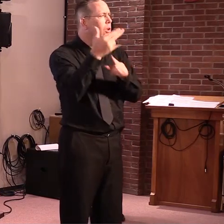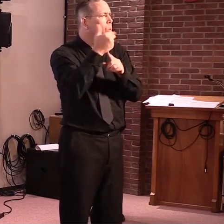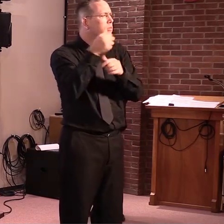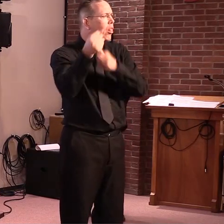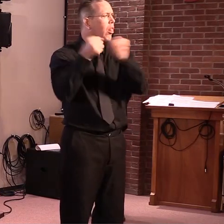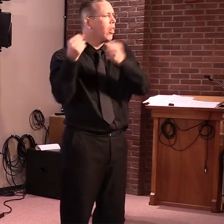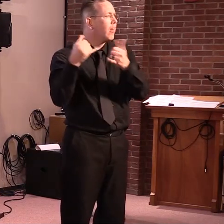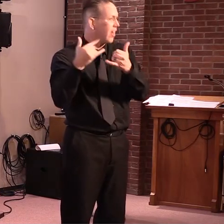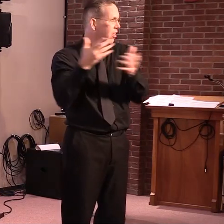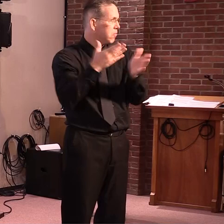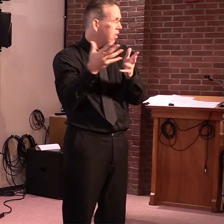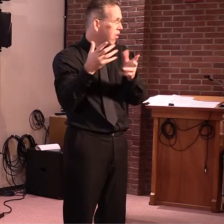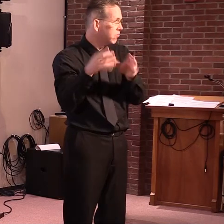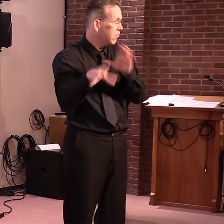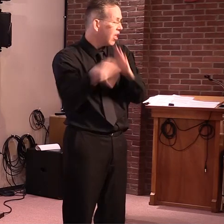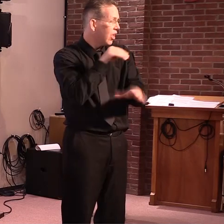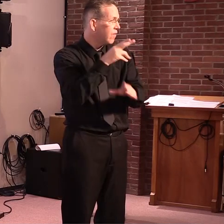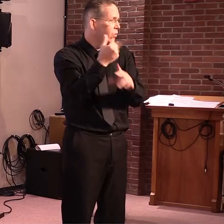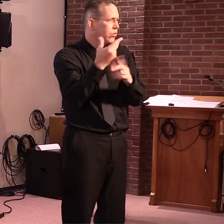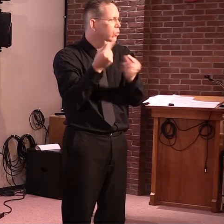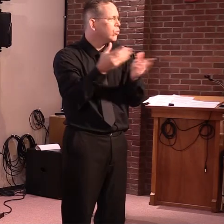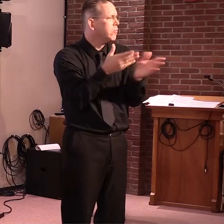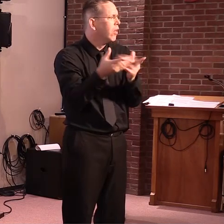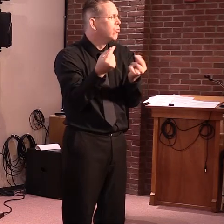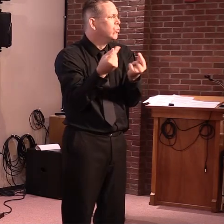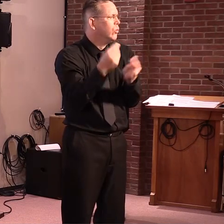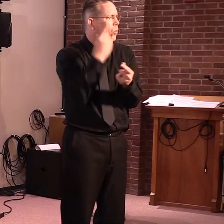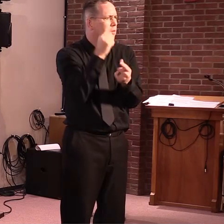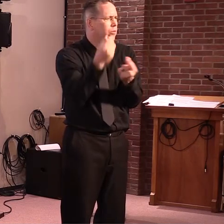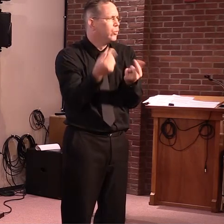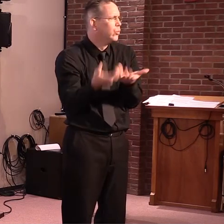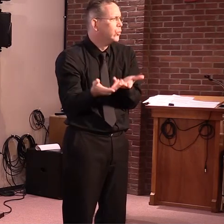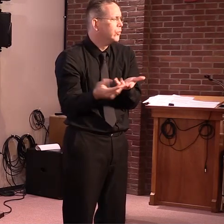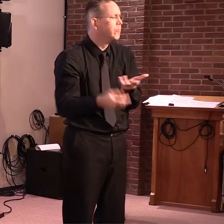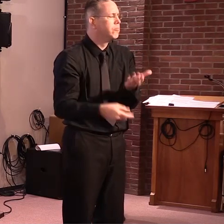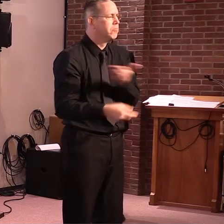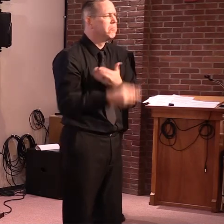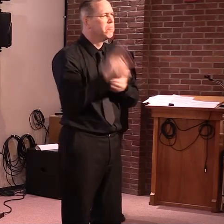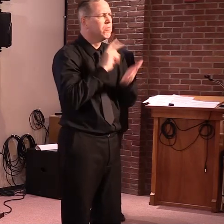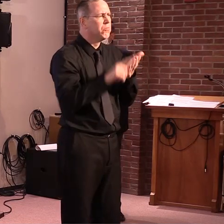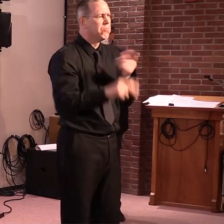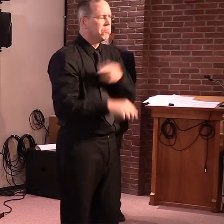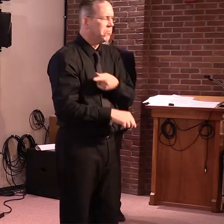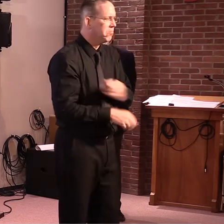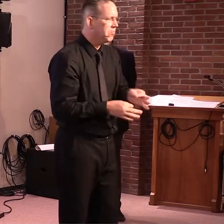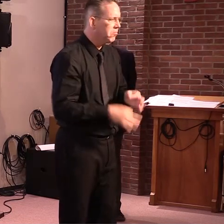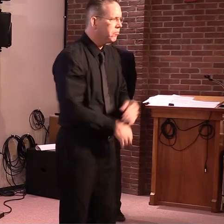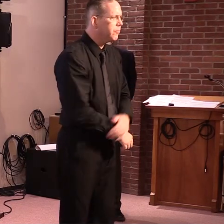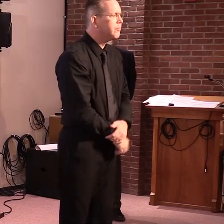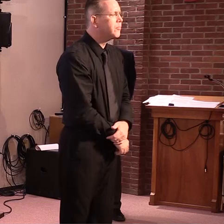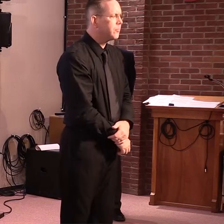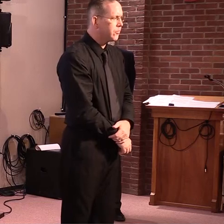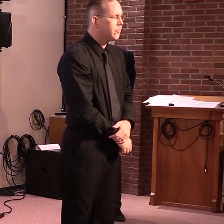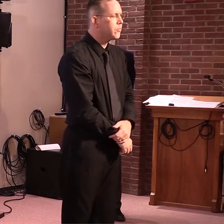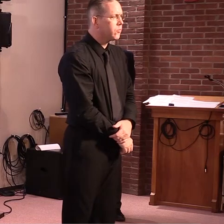Thanks, Kat, for the question. As you had talked about on Monday, we said we were going